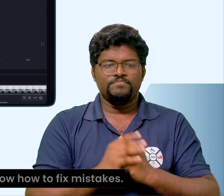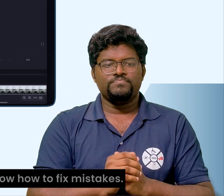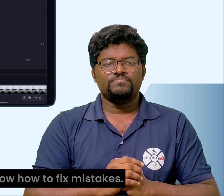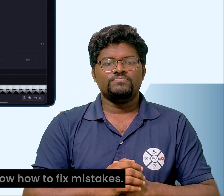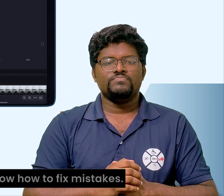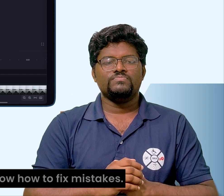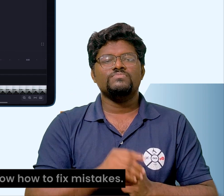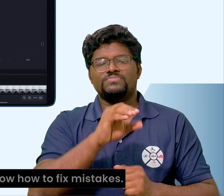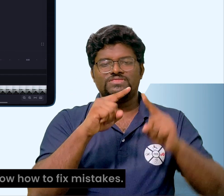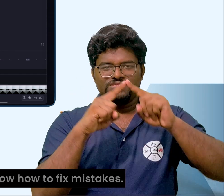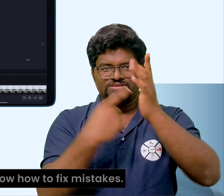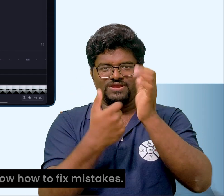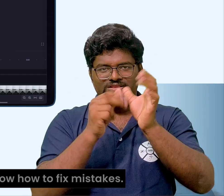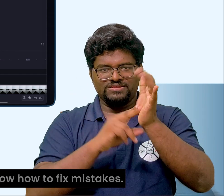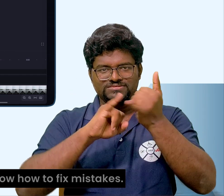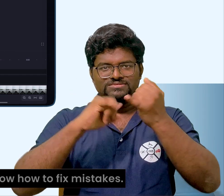Then use Undo to show how to fix mistakes.